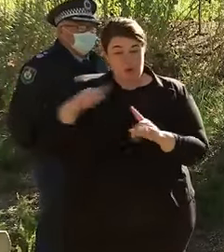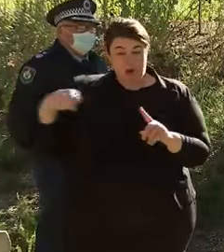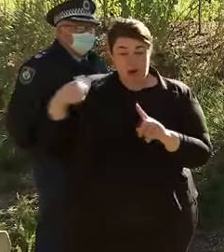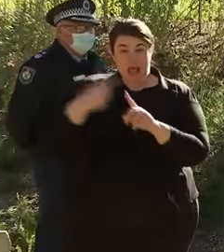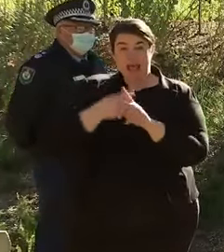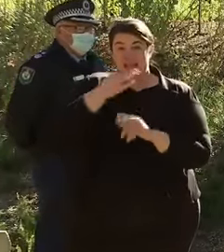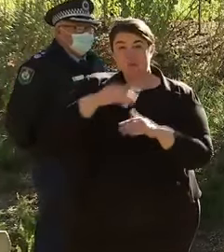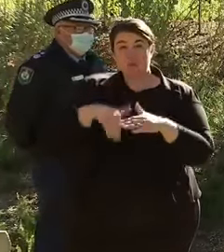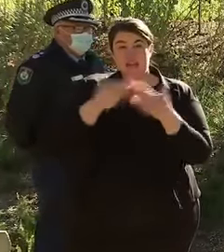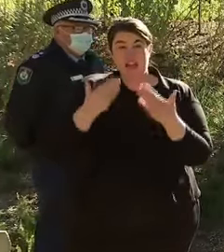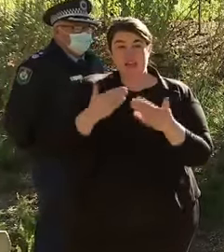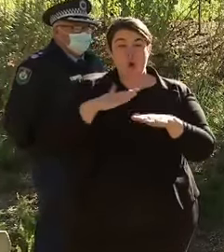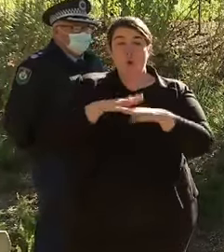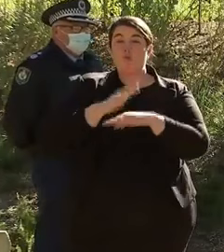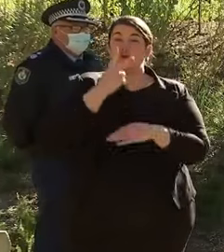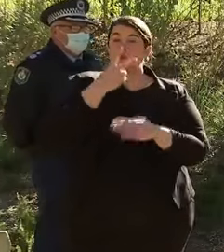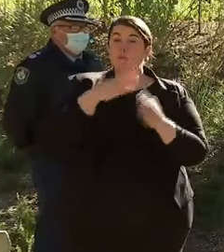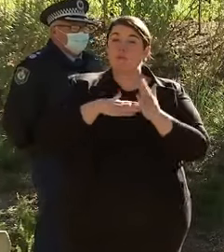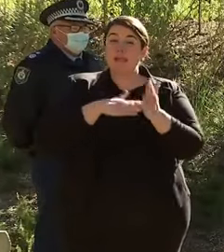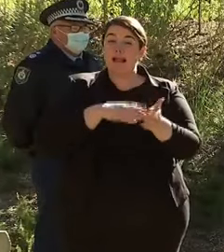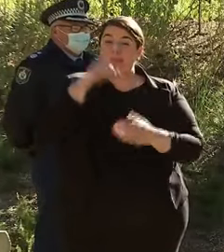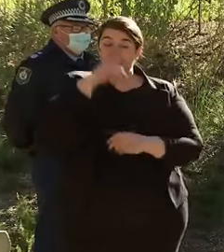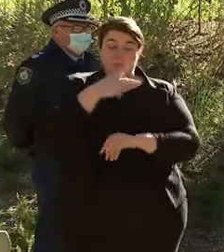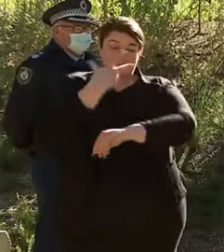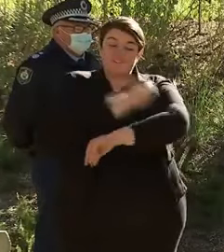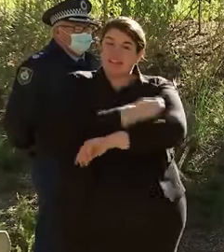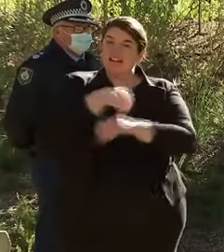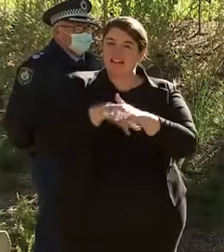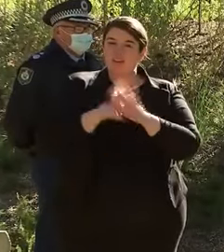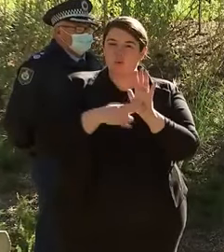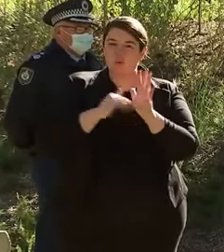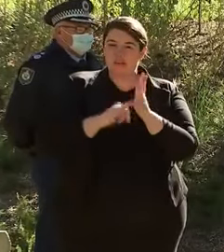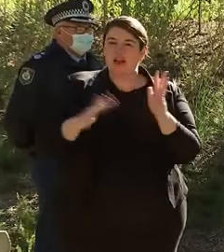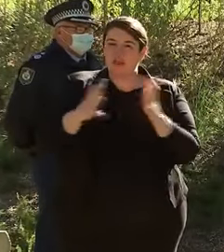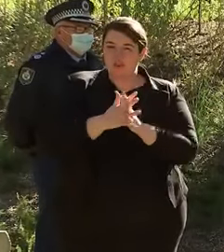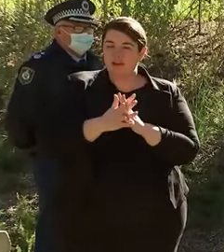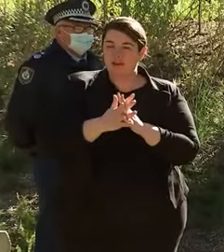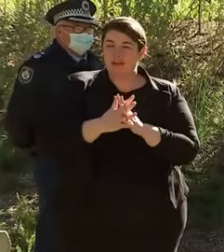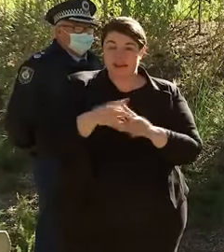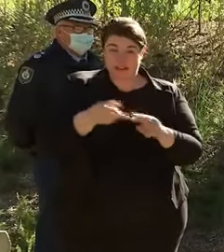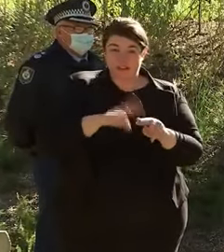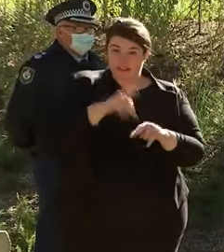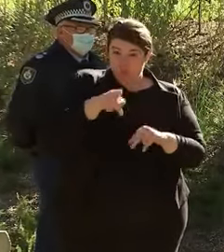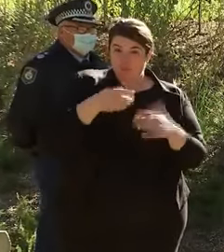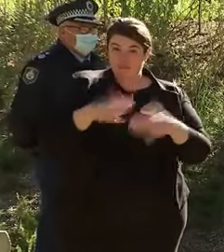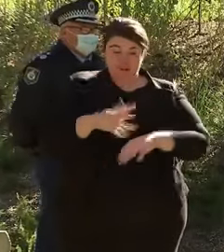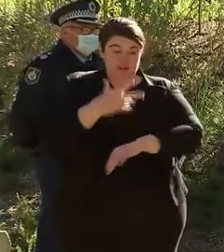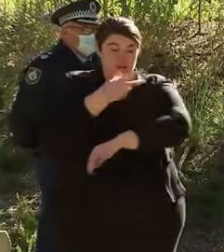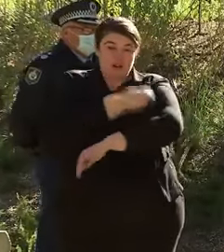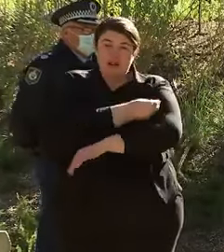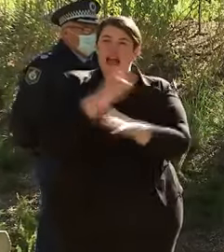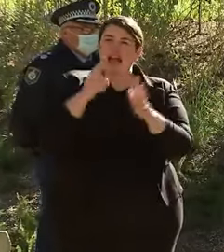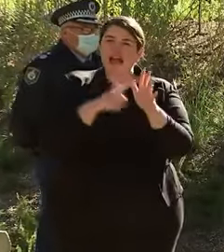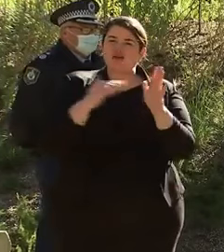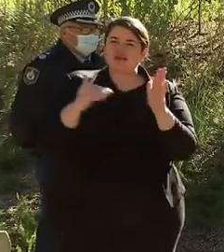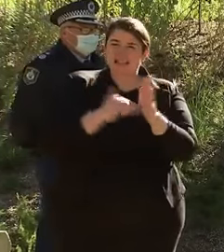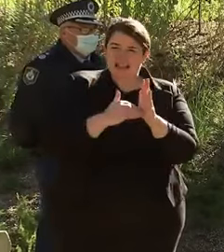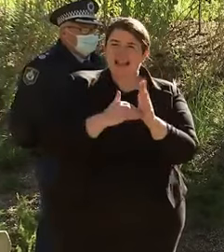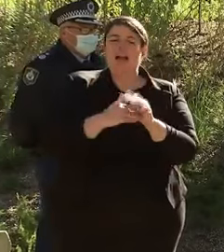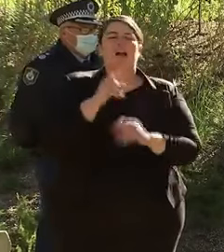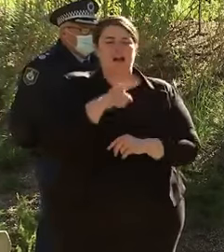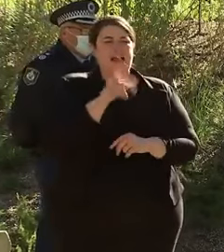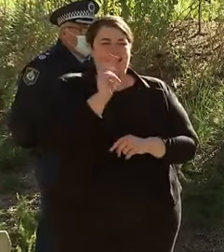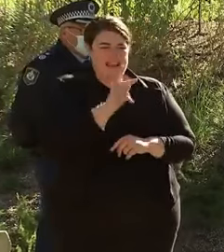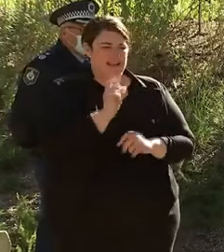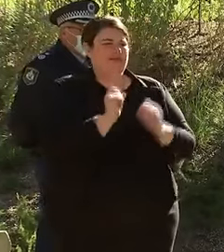through the 2 million jabs milestone in New South Wales. Can I please encourage those of you who've had your first AstraZeneca, please go back to get the second